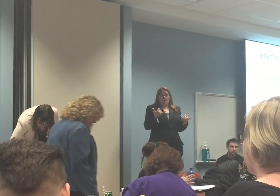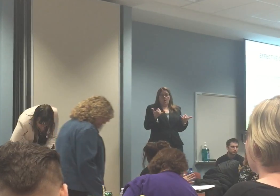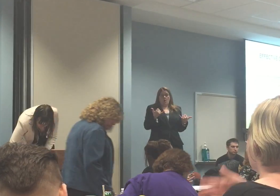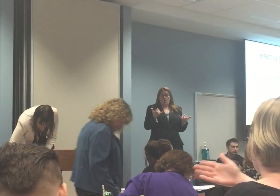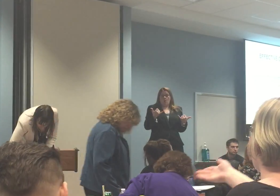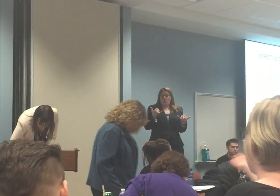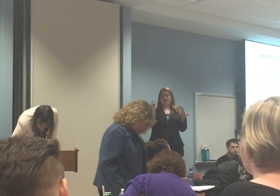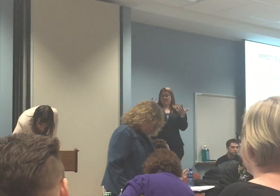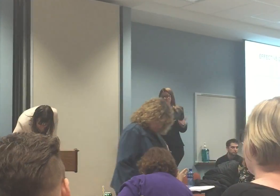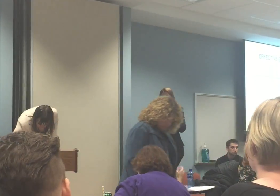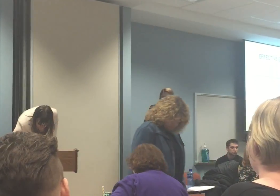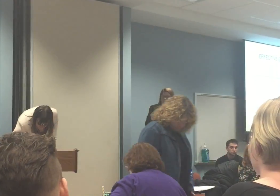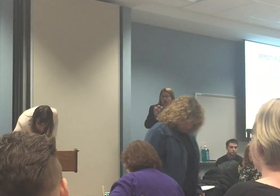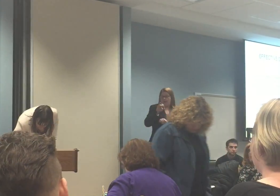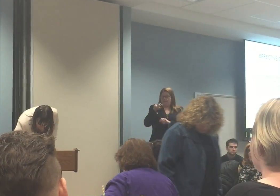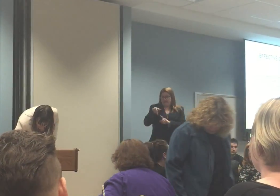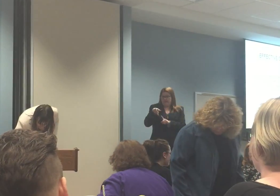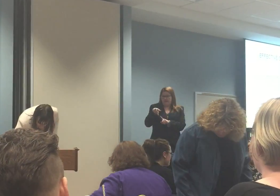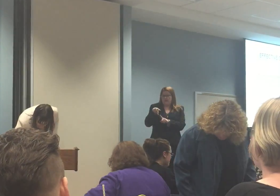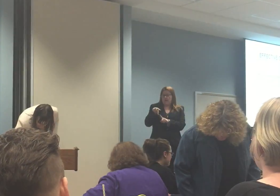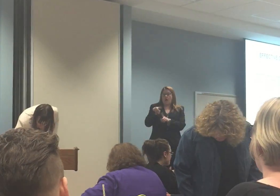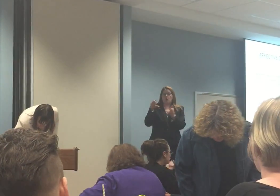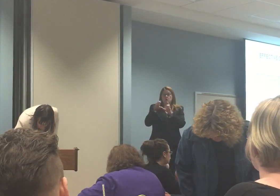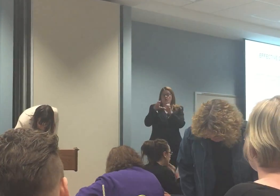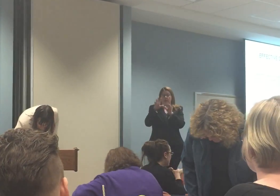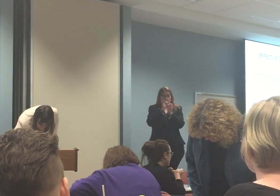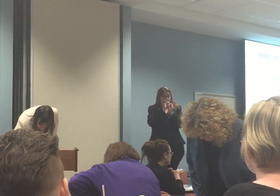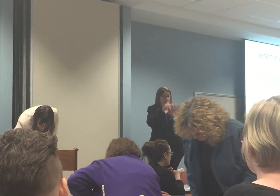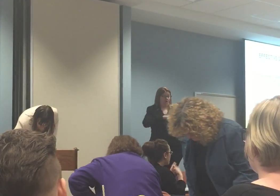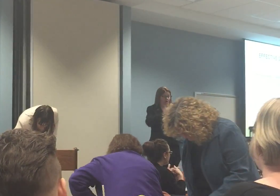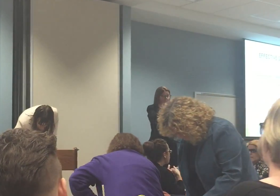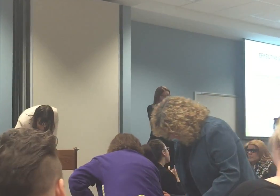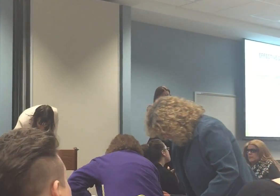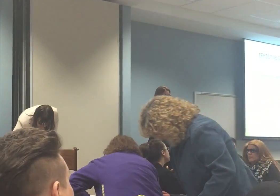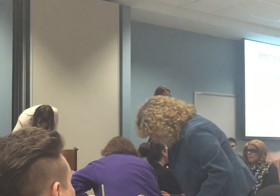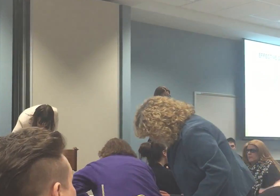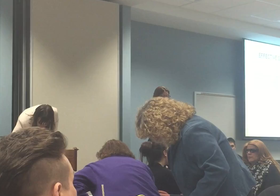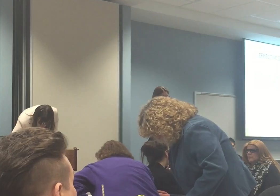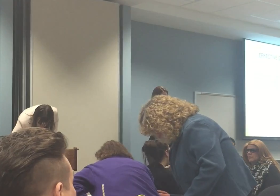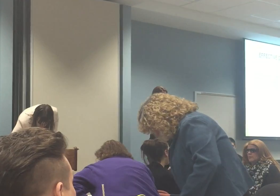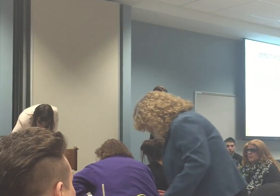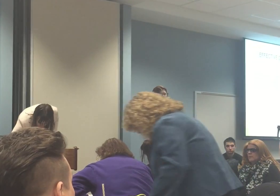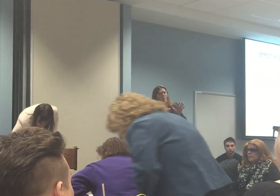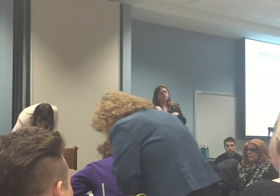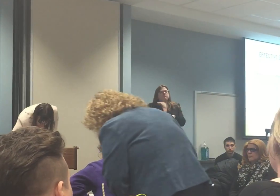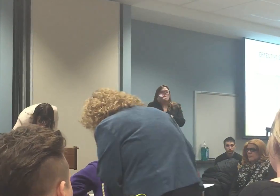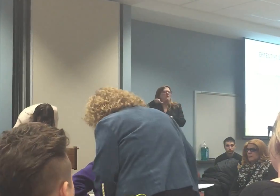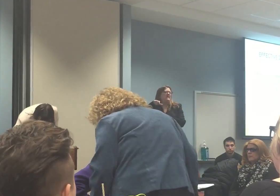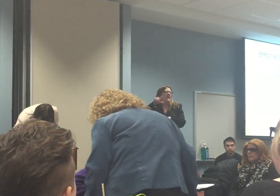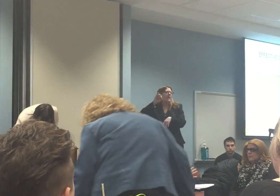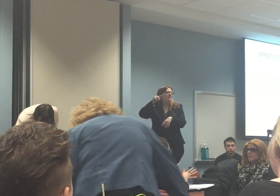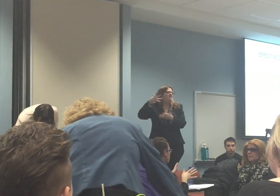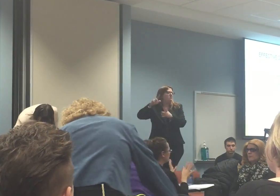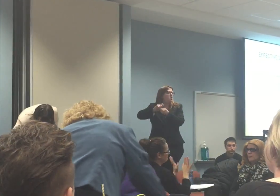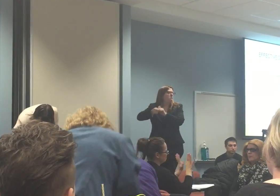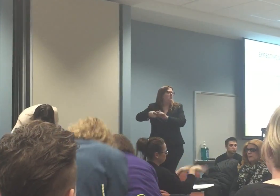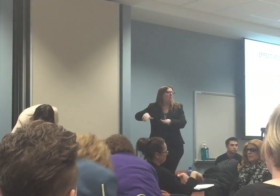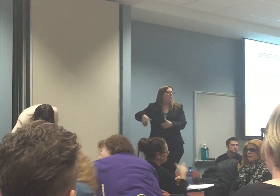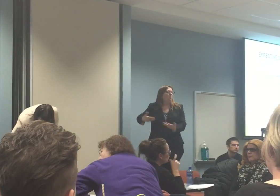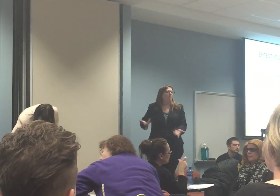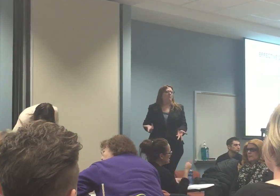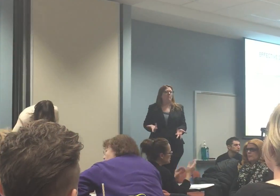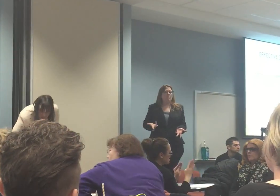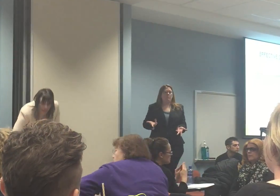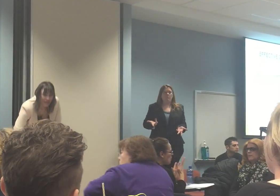has changed, so if a certified interpreter comes along, well, now we don't even need it, the IEP's changed, we don't need it.